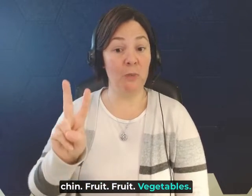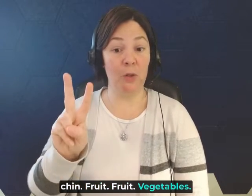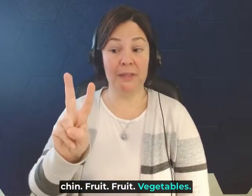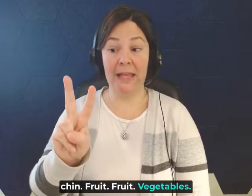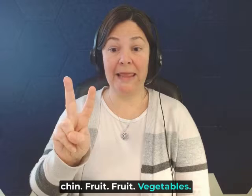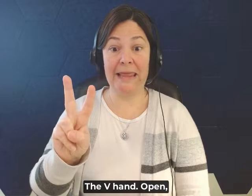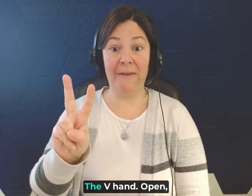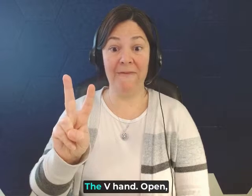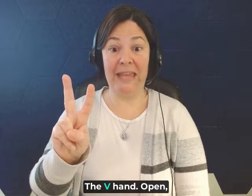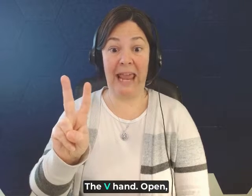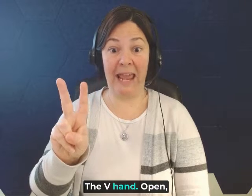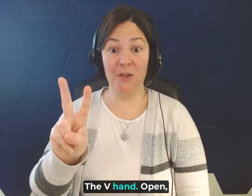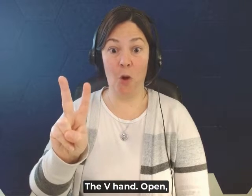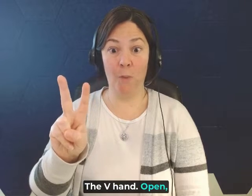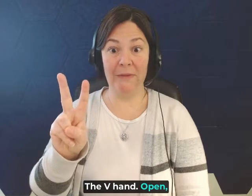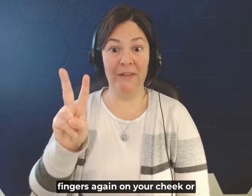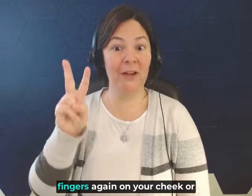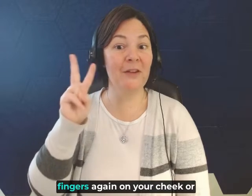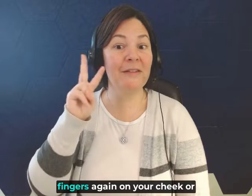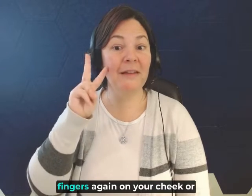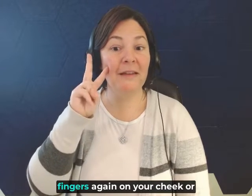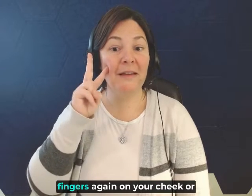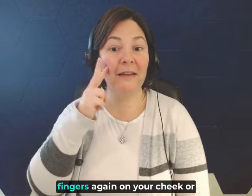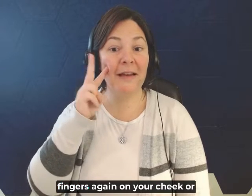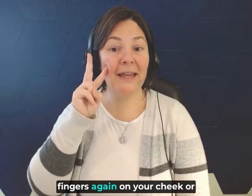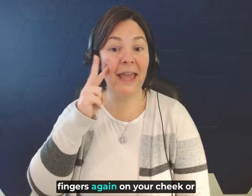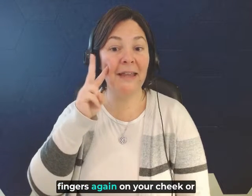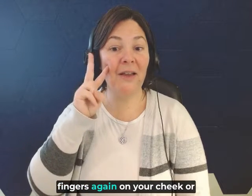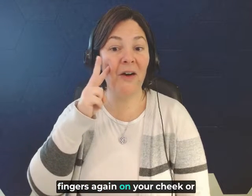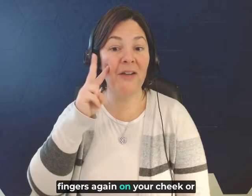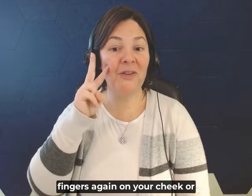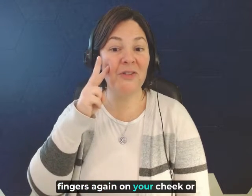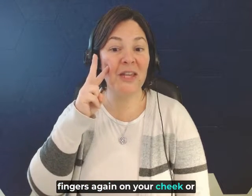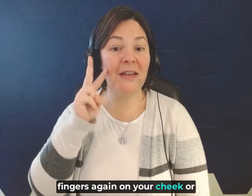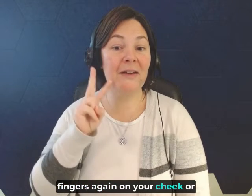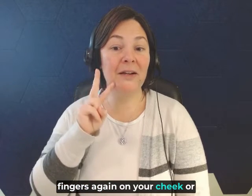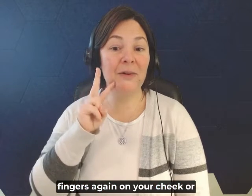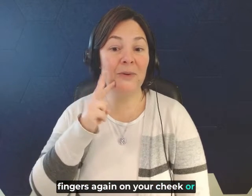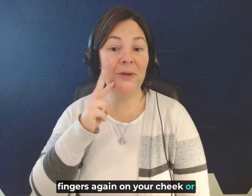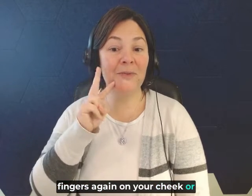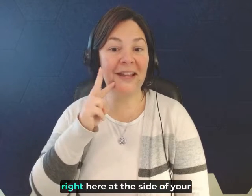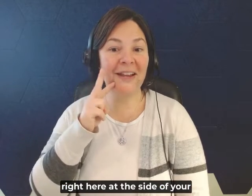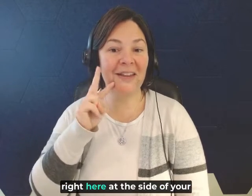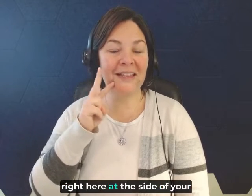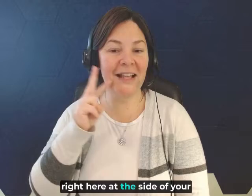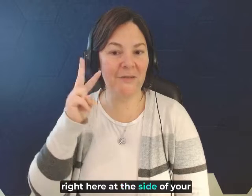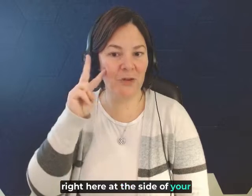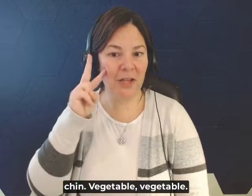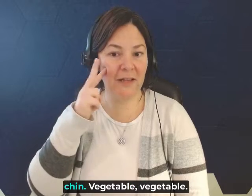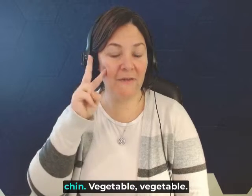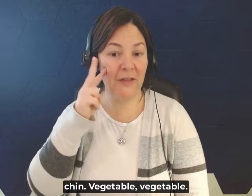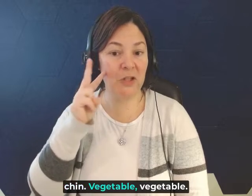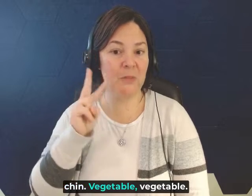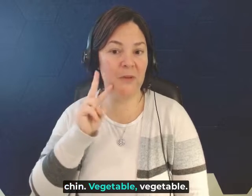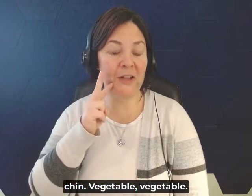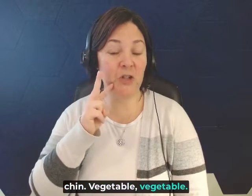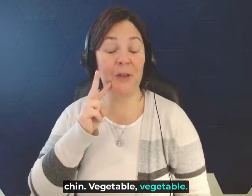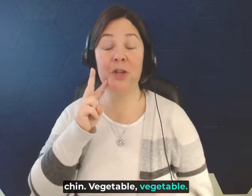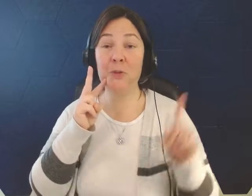Vegetables. The V hand, open fingers, again on your cheek or right here at the side of your chin. Vegetable. You may